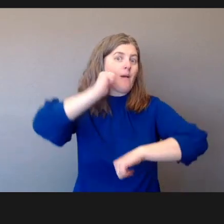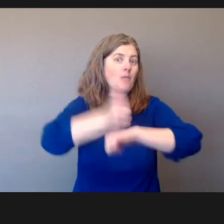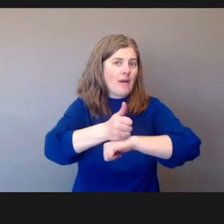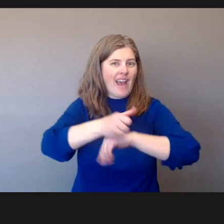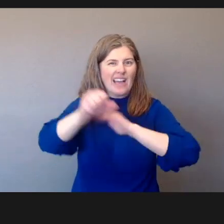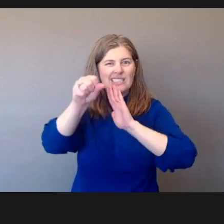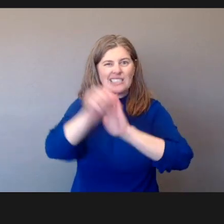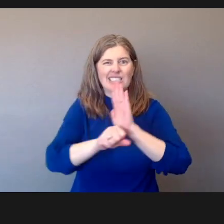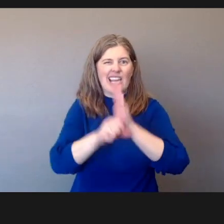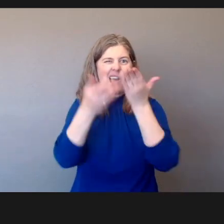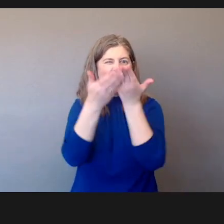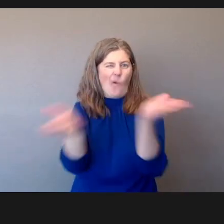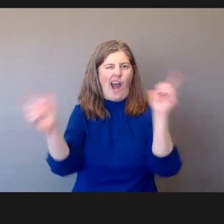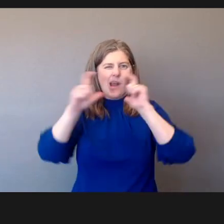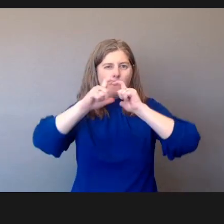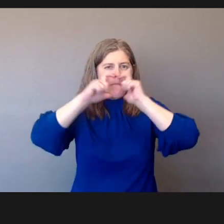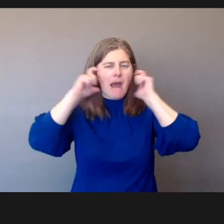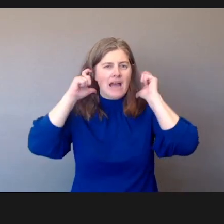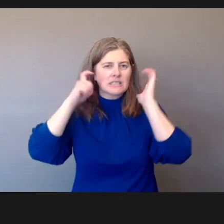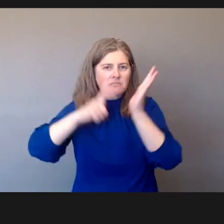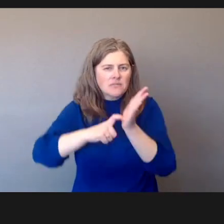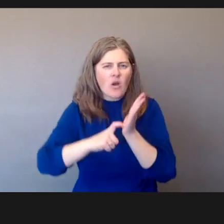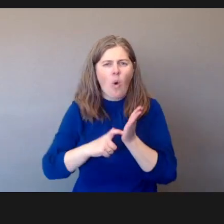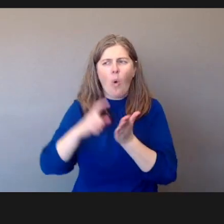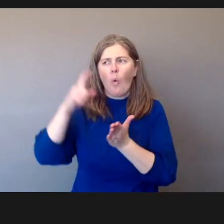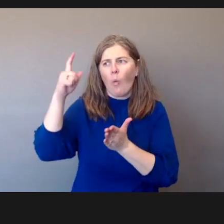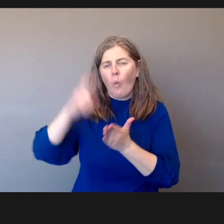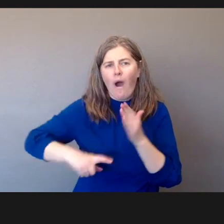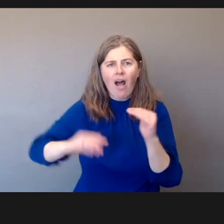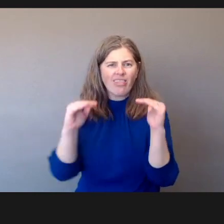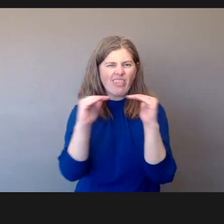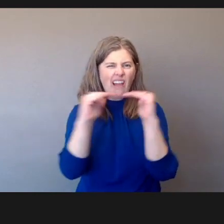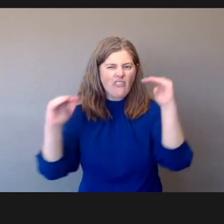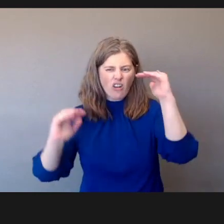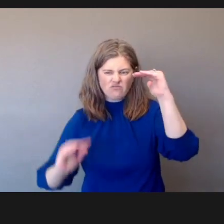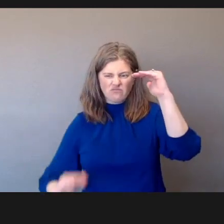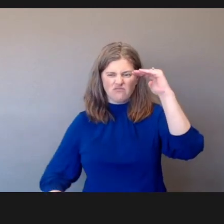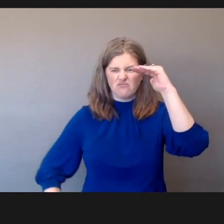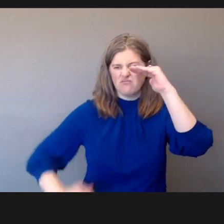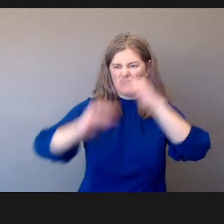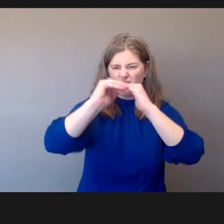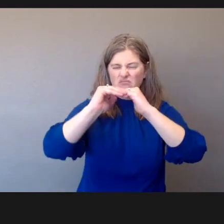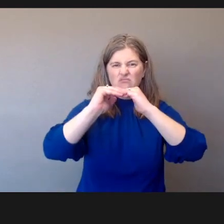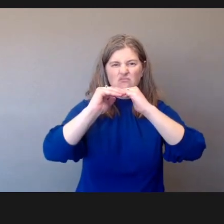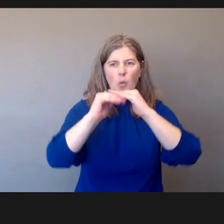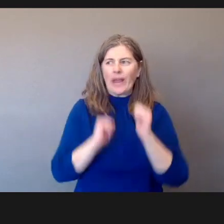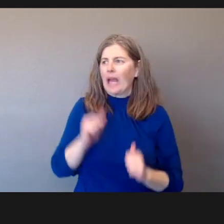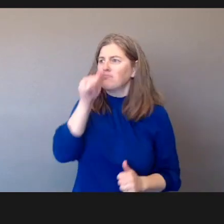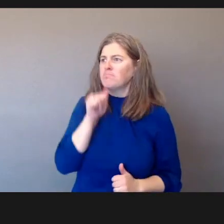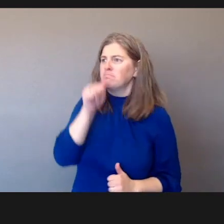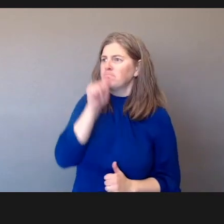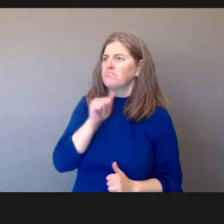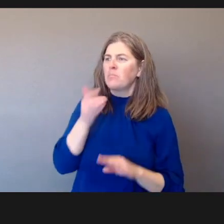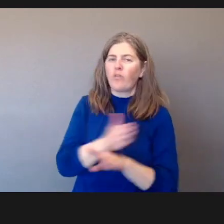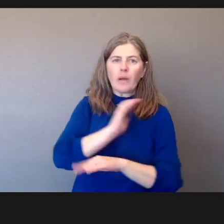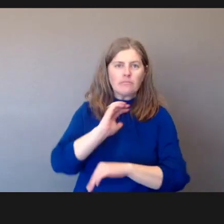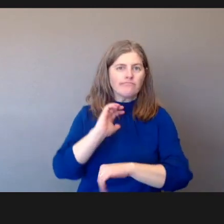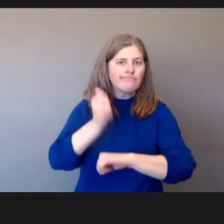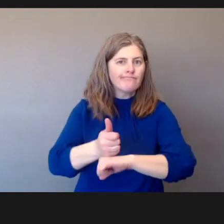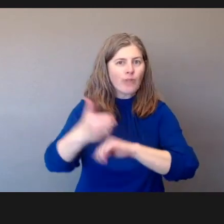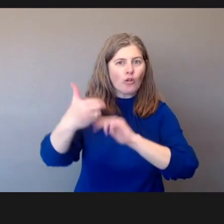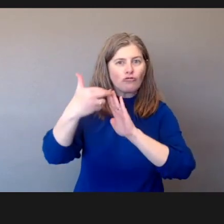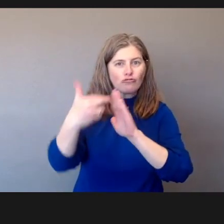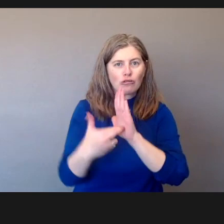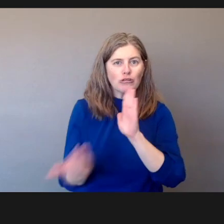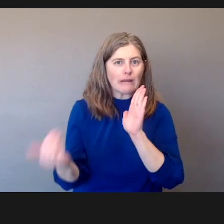mandate? What level of disability and death would you be able to tolerate before re-implementing